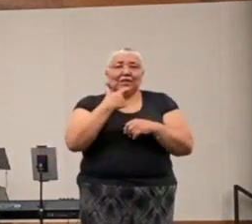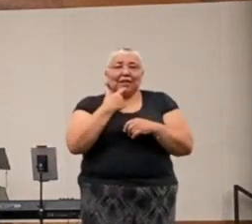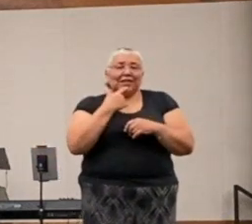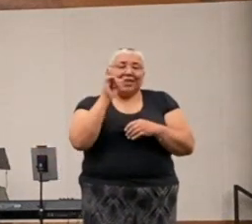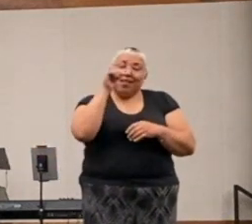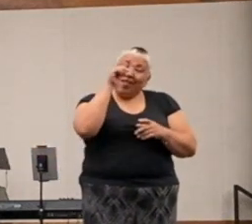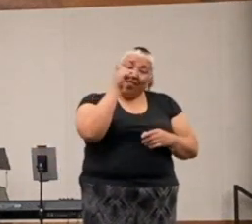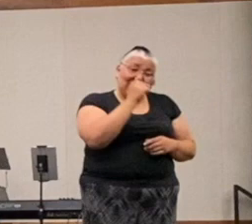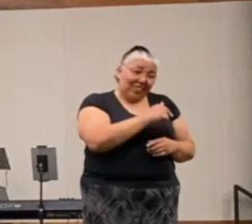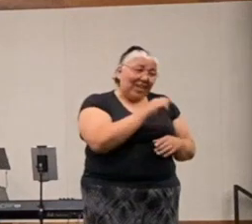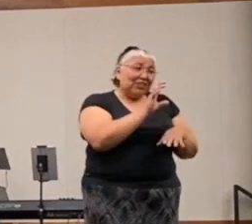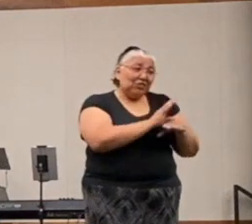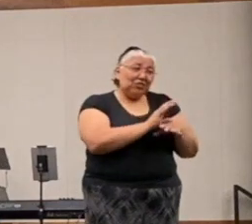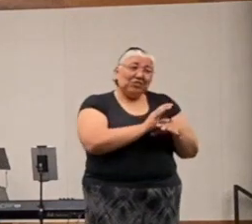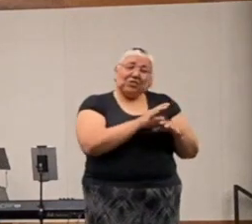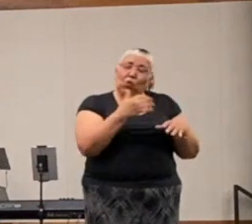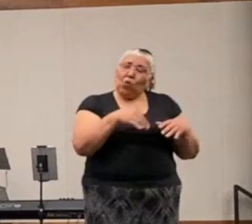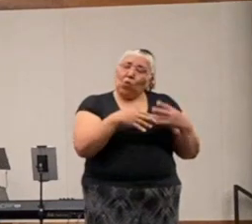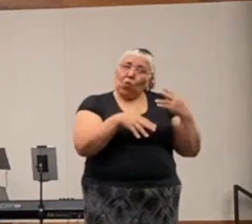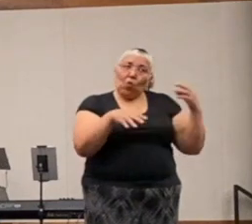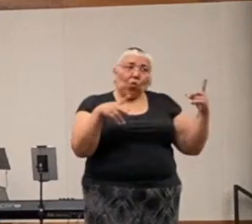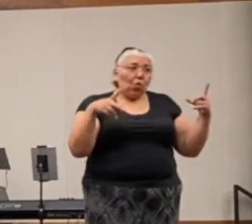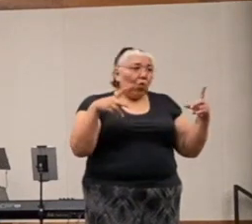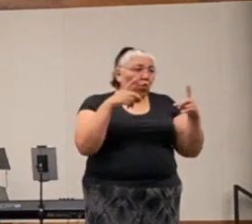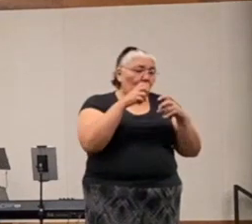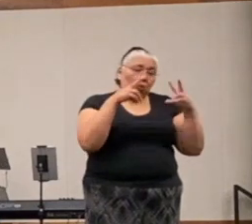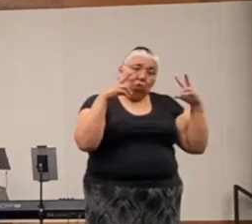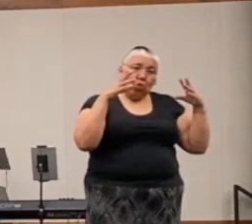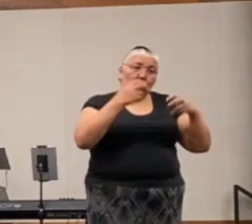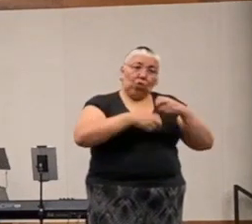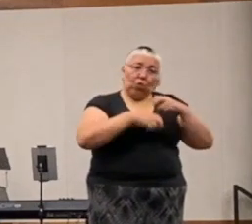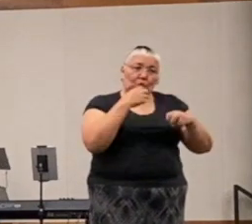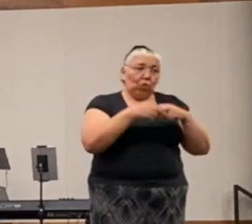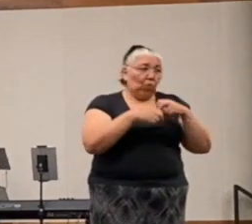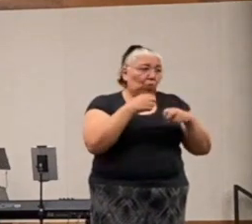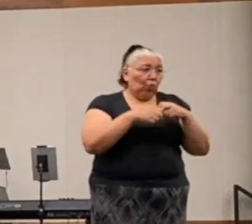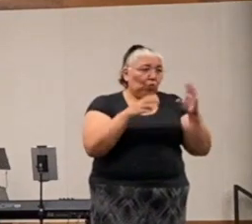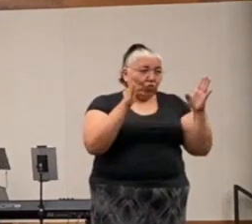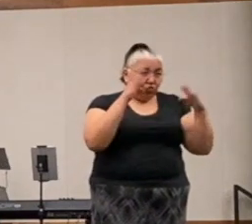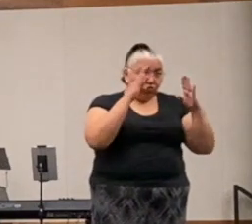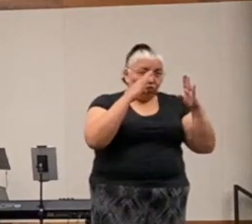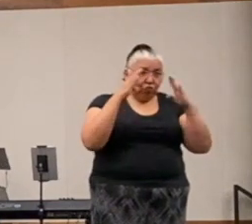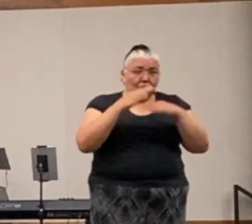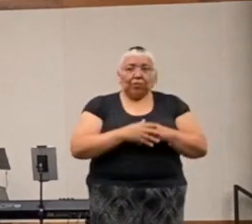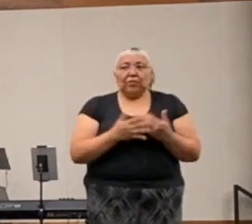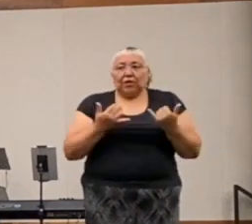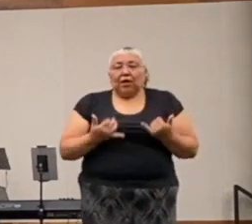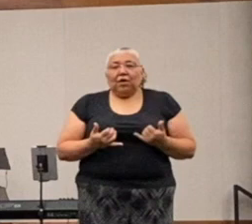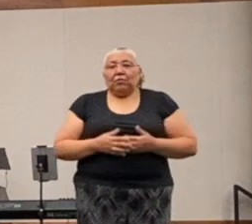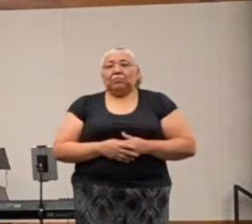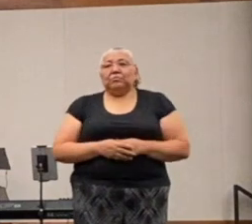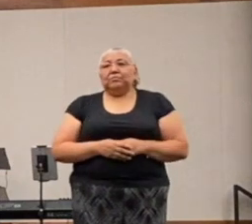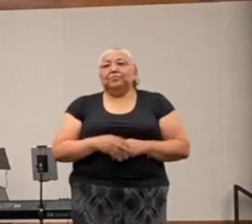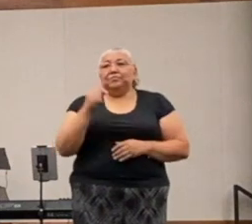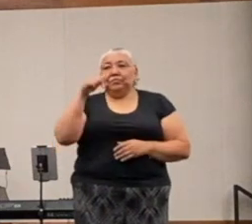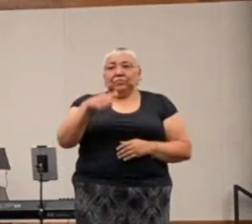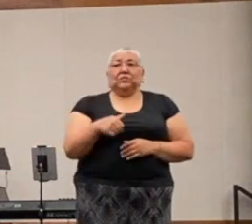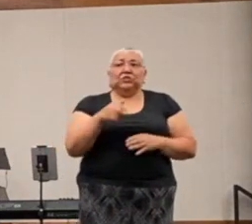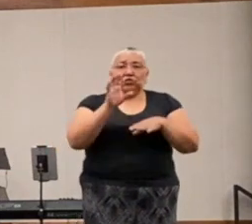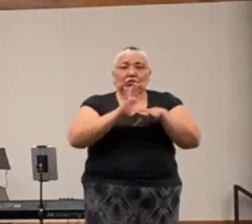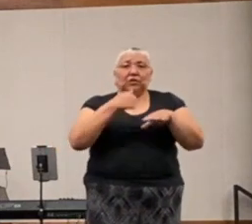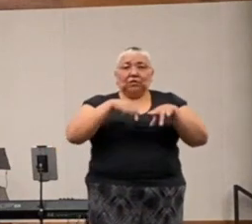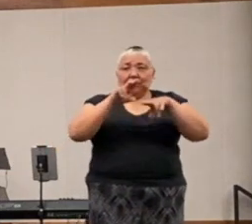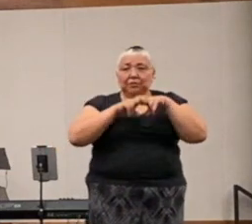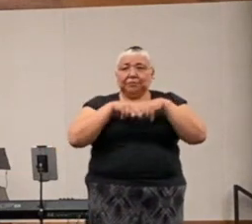is in trouble. It is in a lot of trouble. And you see what happened was is that this church that I was sitting with,